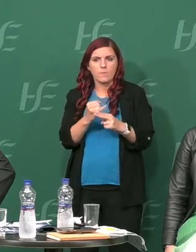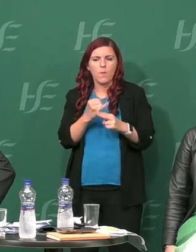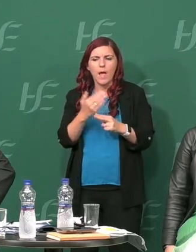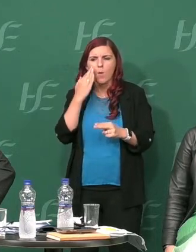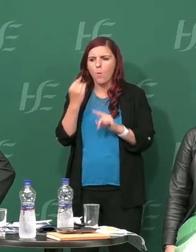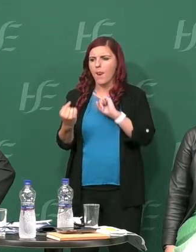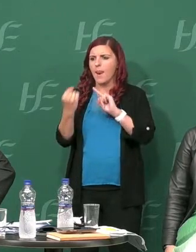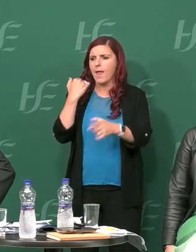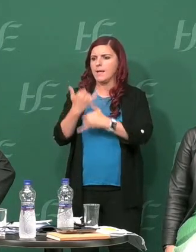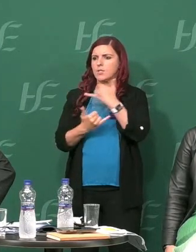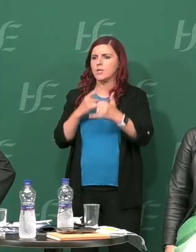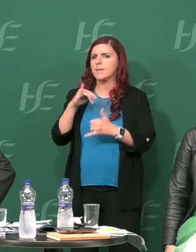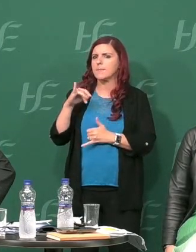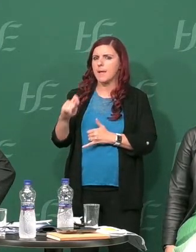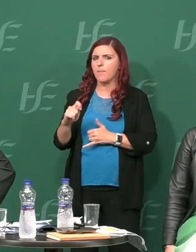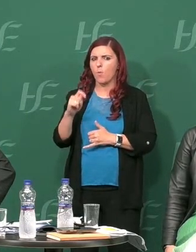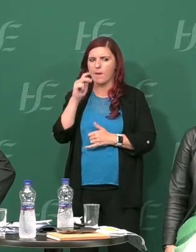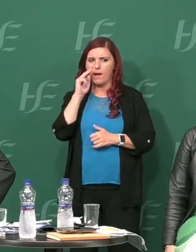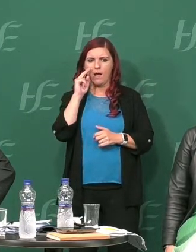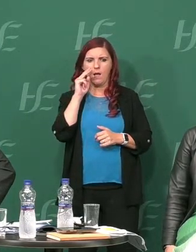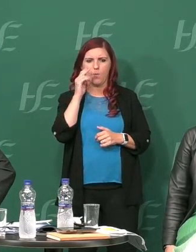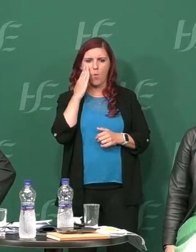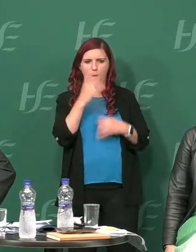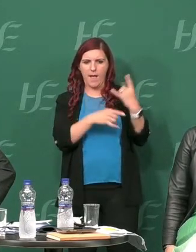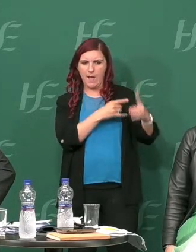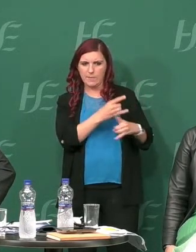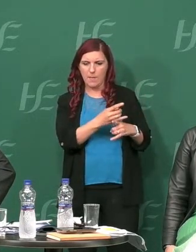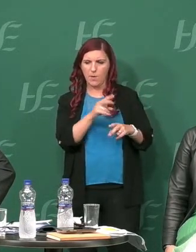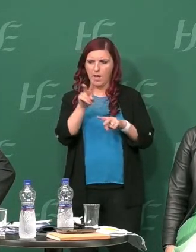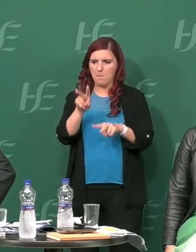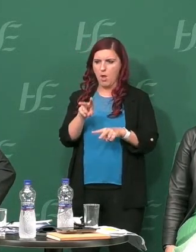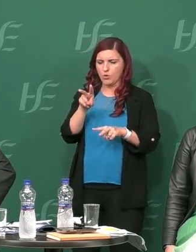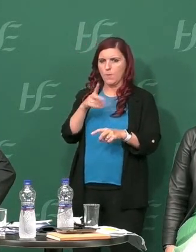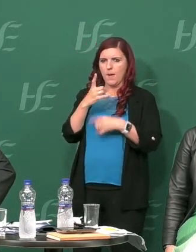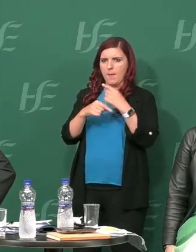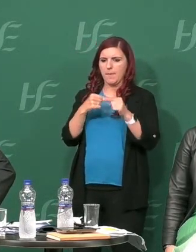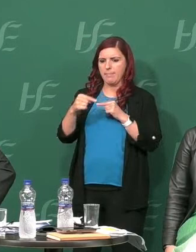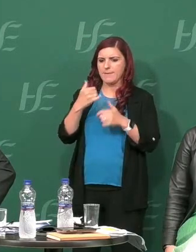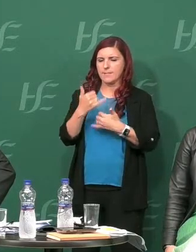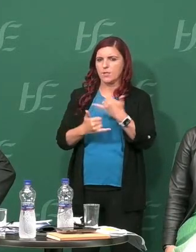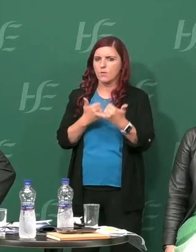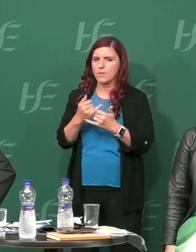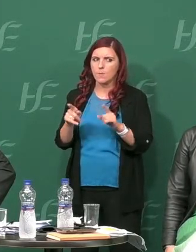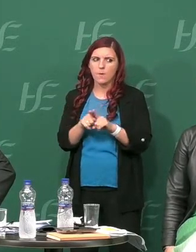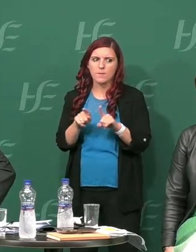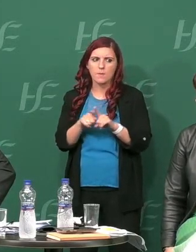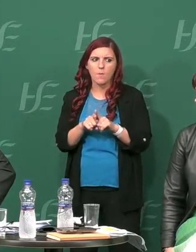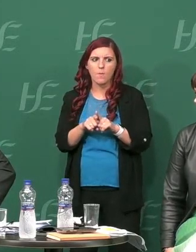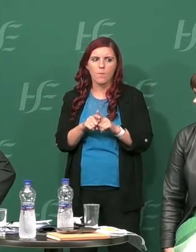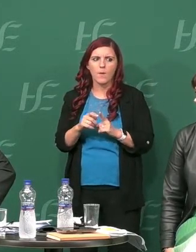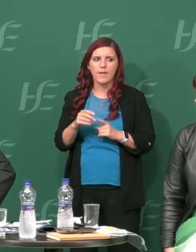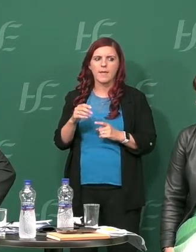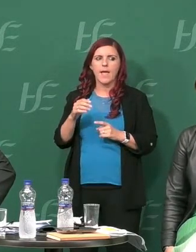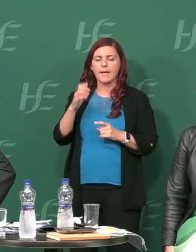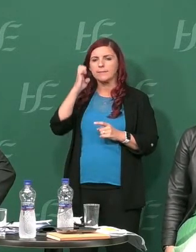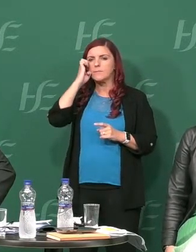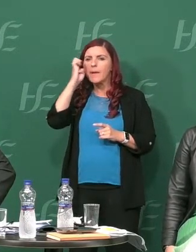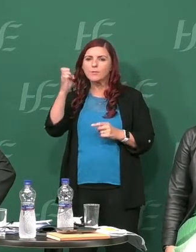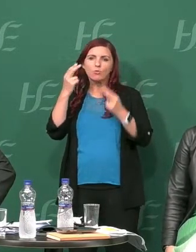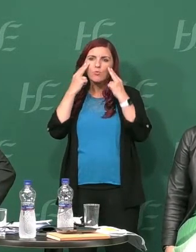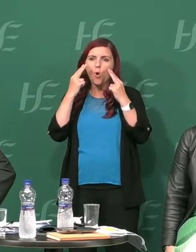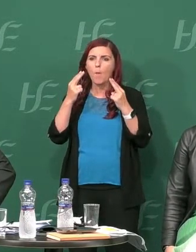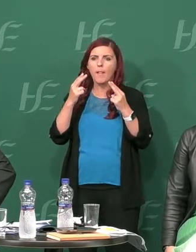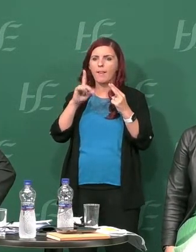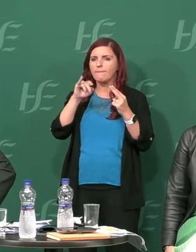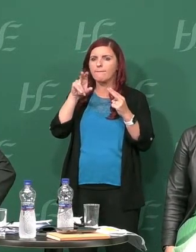which we can monitor what happens this year. We expect additional viruses to run around at that time as well, which would